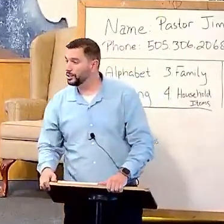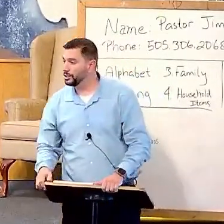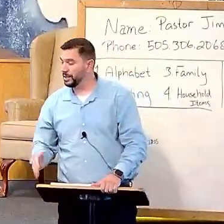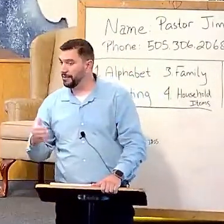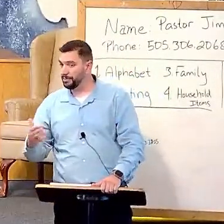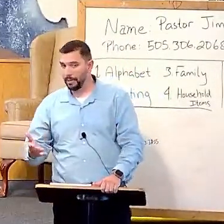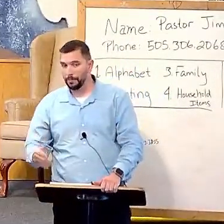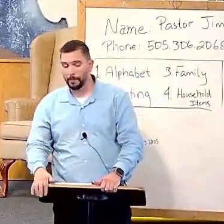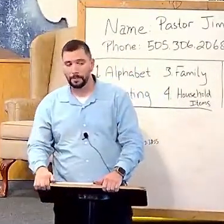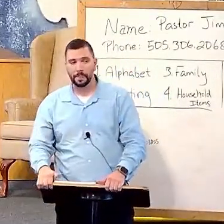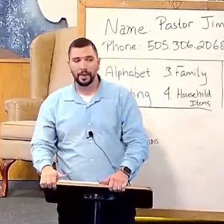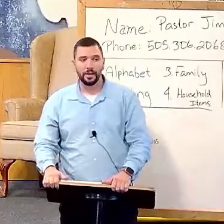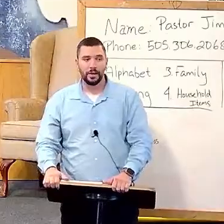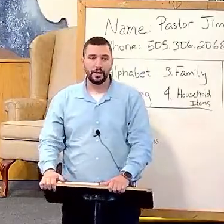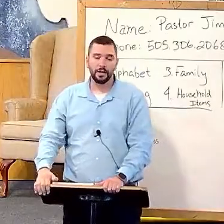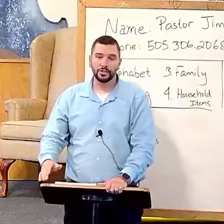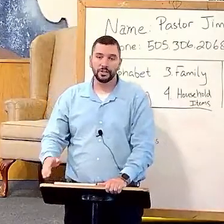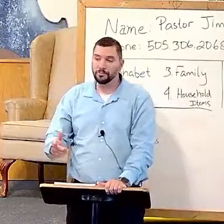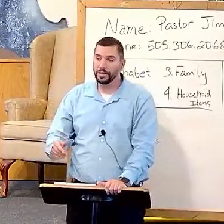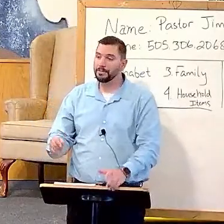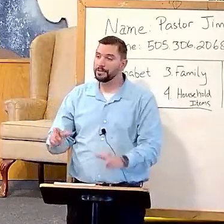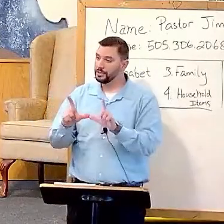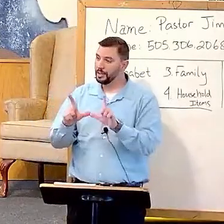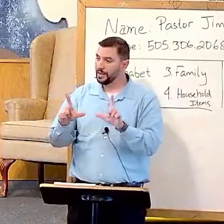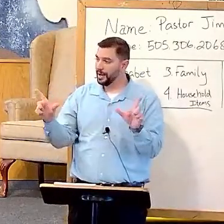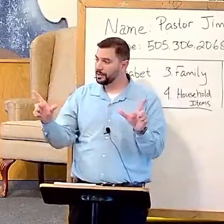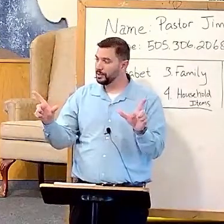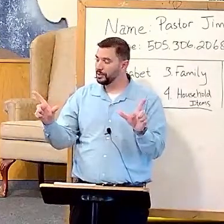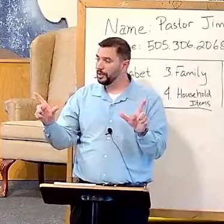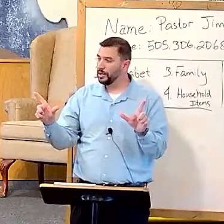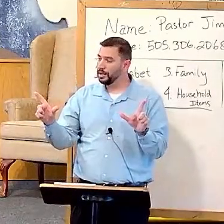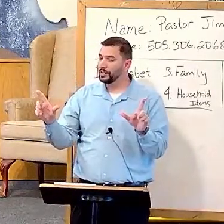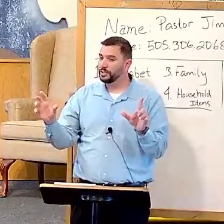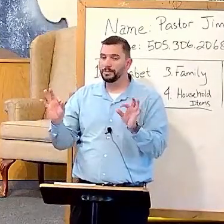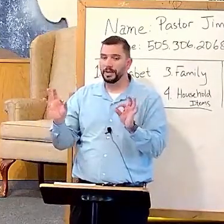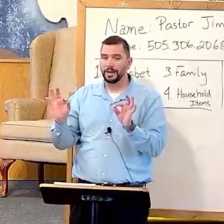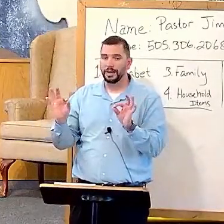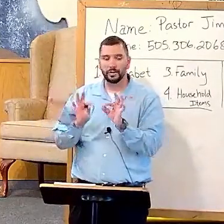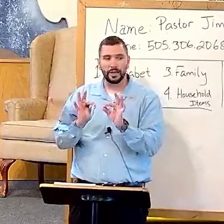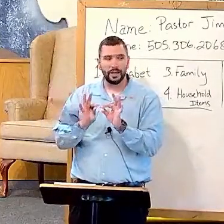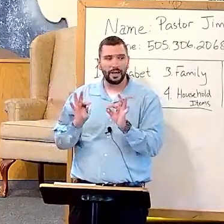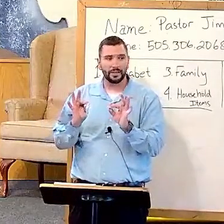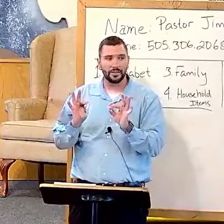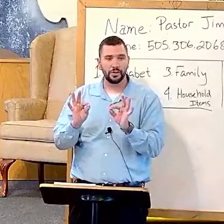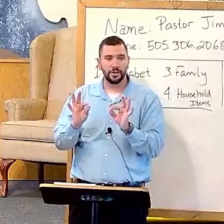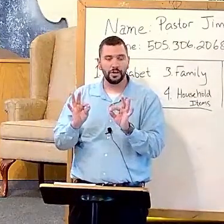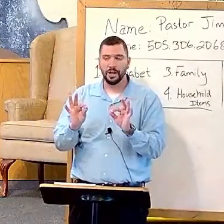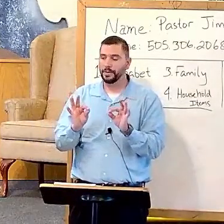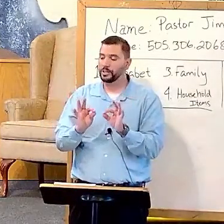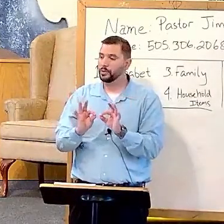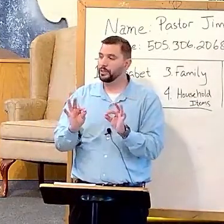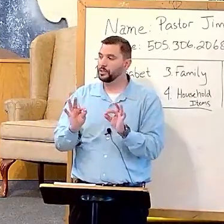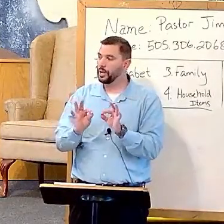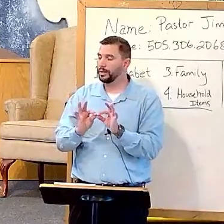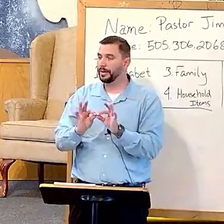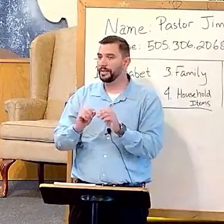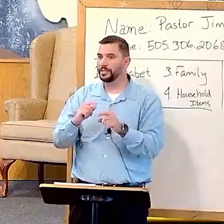deaf people, sometimes they'll say that. Sometimes they'll go like that. And because what they're talking about is